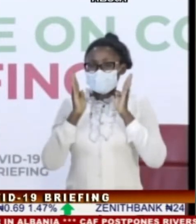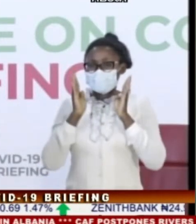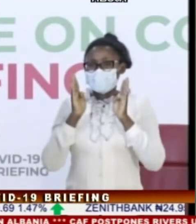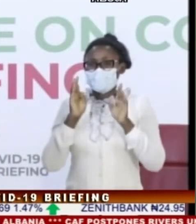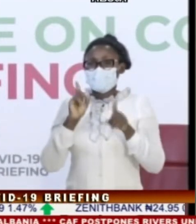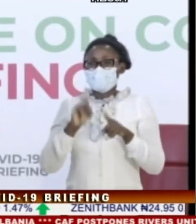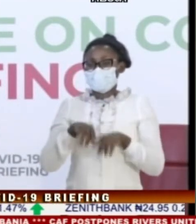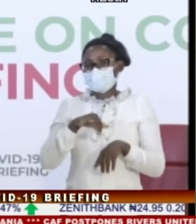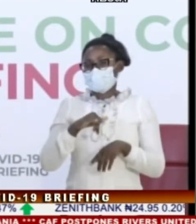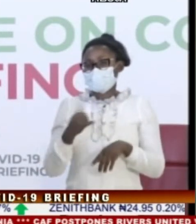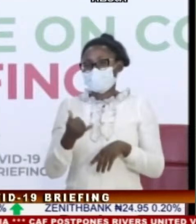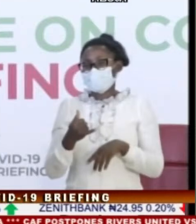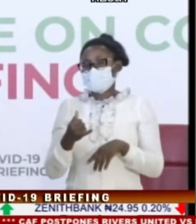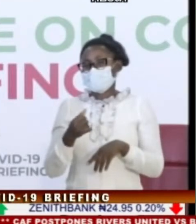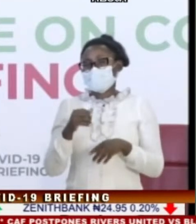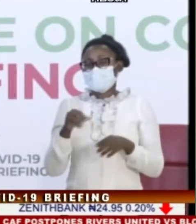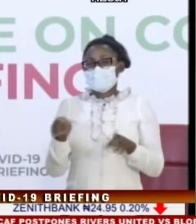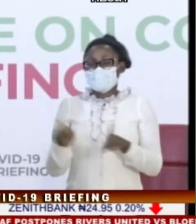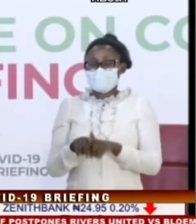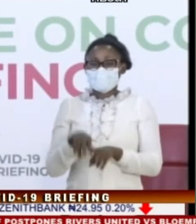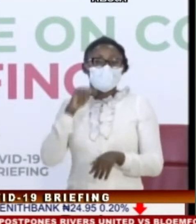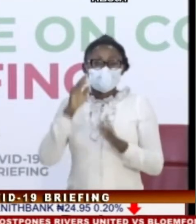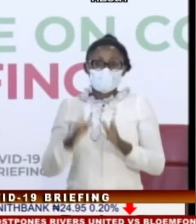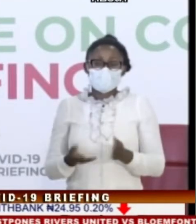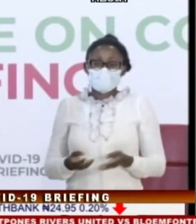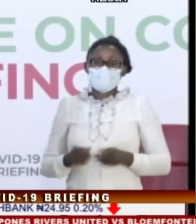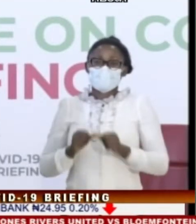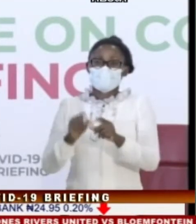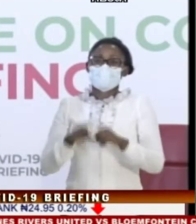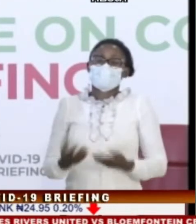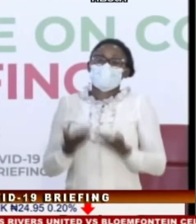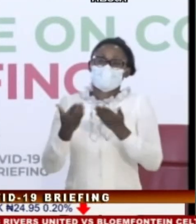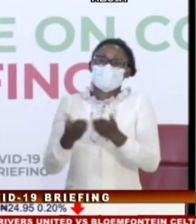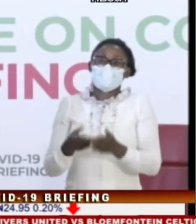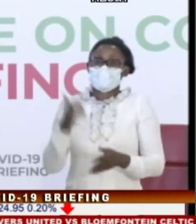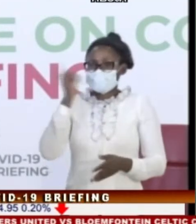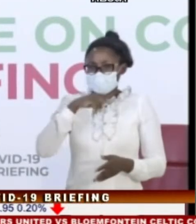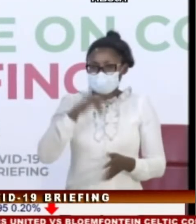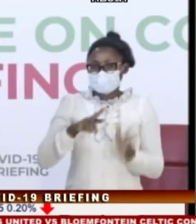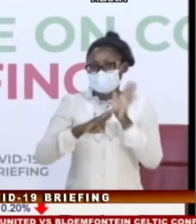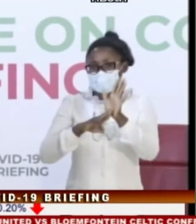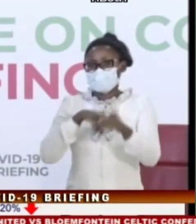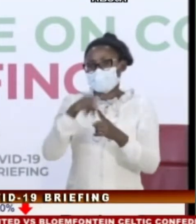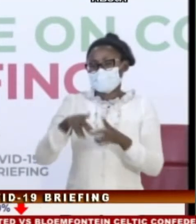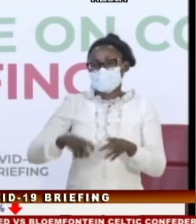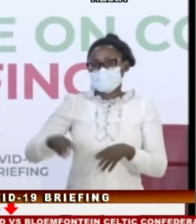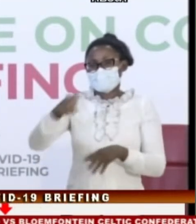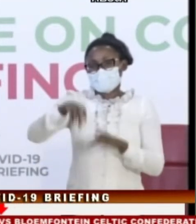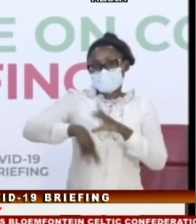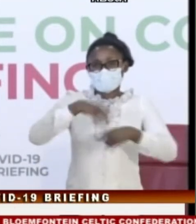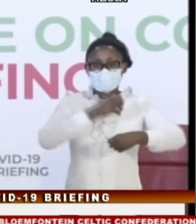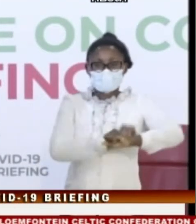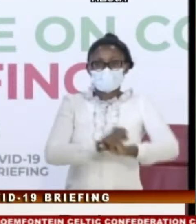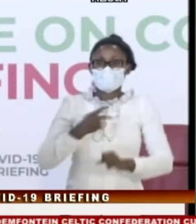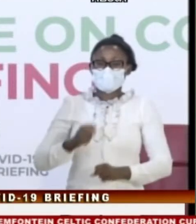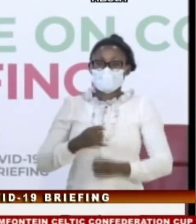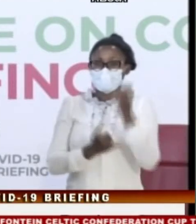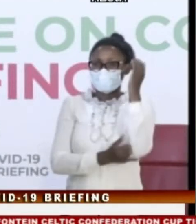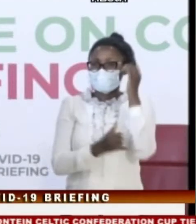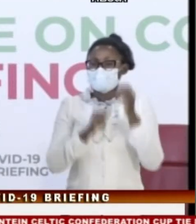Nigerians continue to present fake results when traveling outside the shores of this country. Not